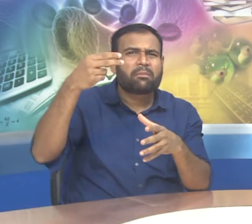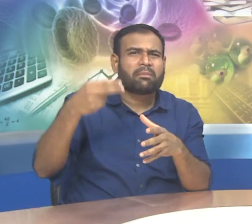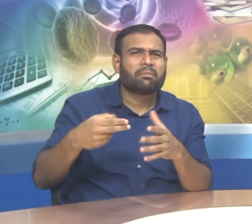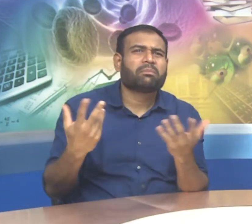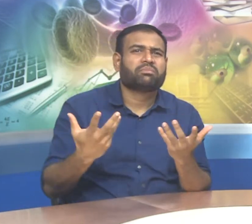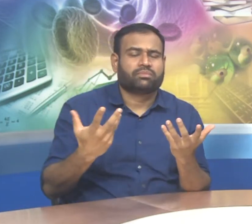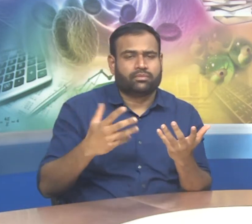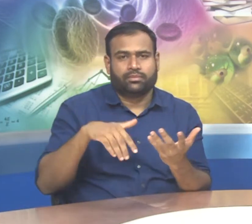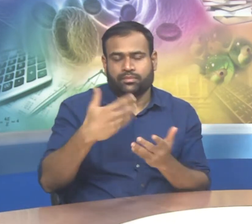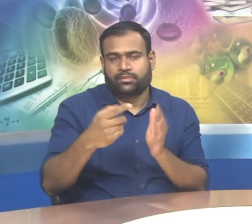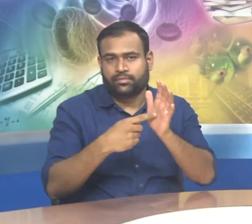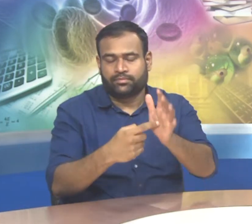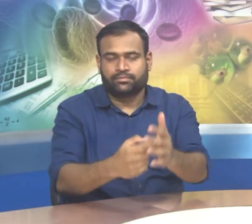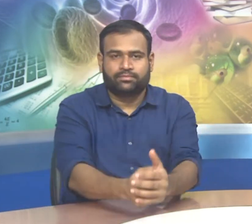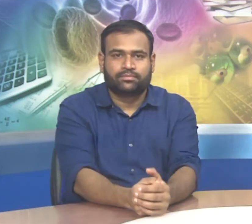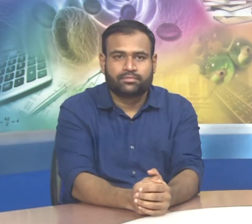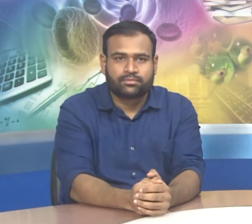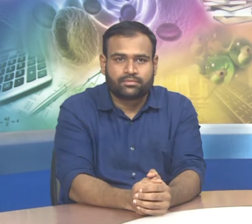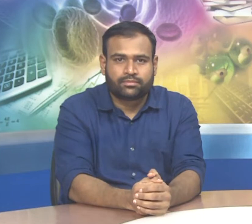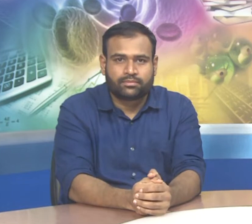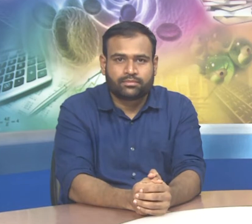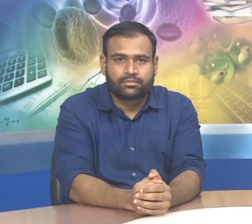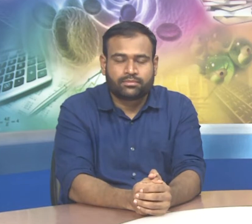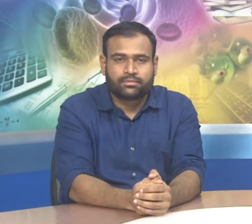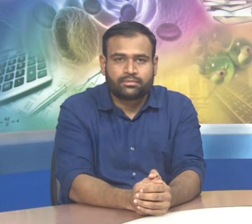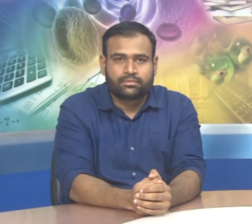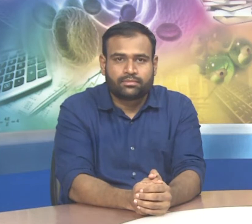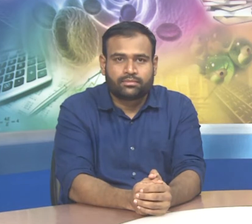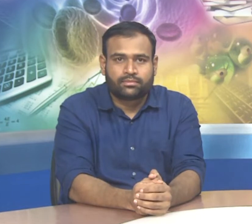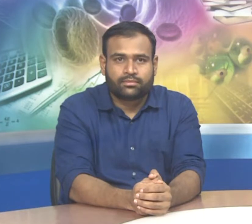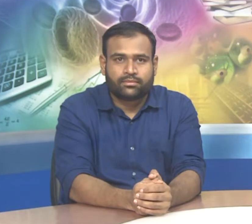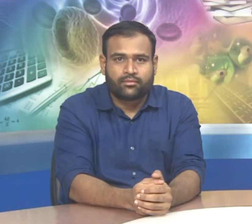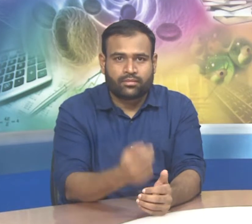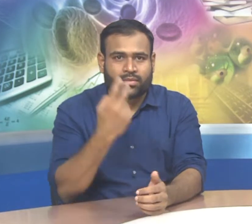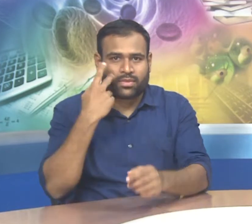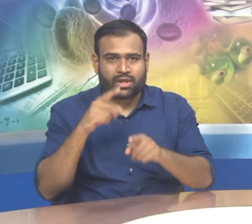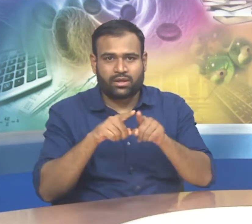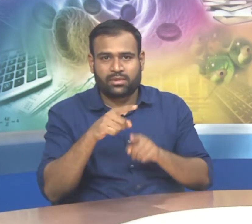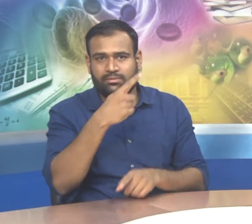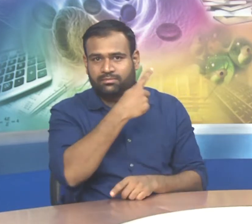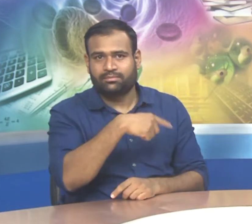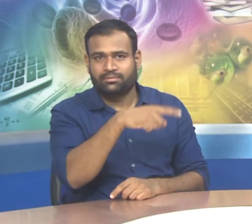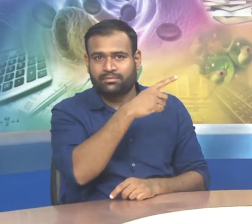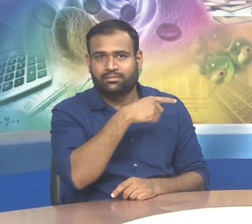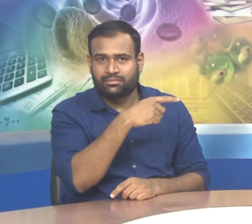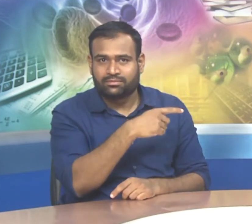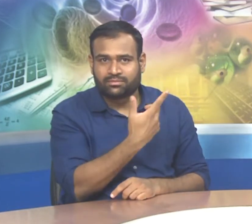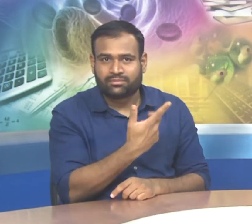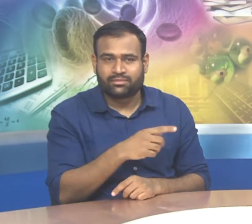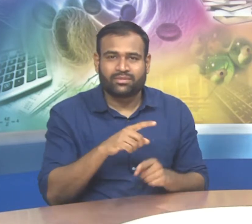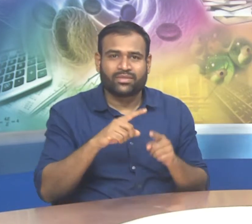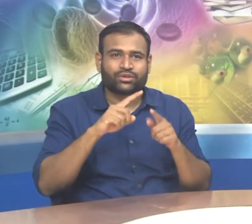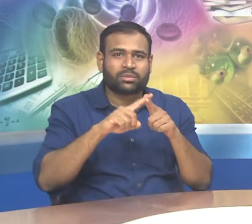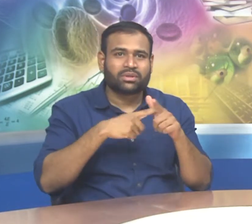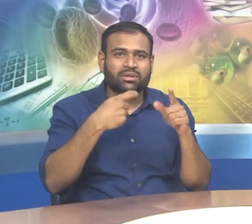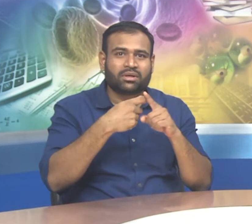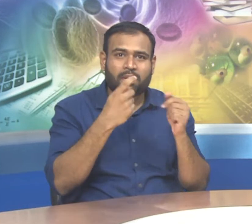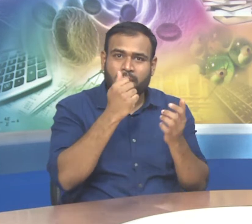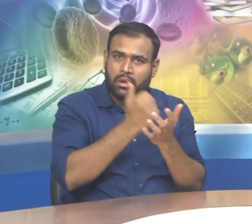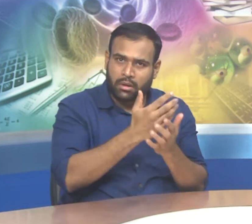We will understand private sector bank in further slides. Here you can see some of the private banks like